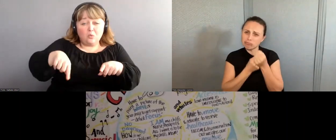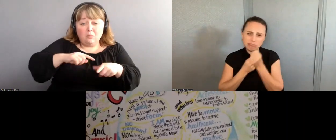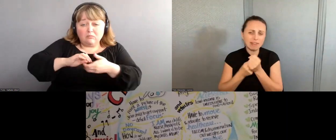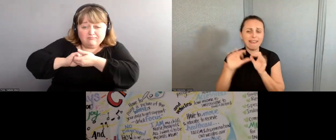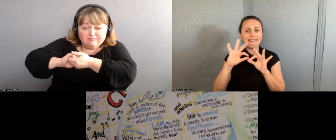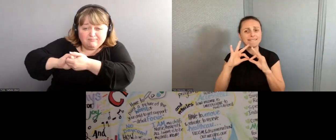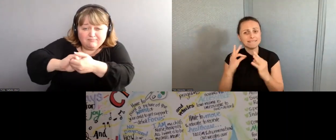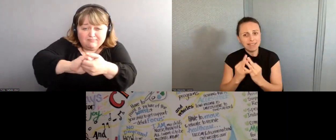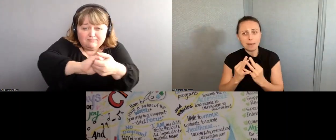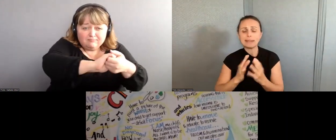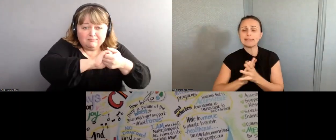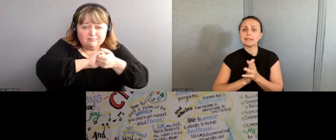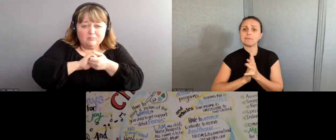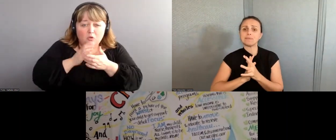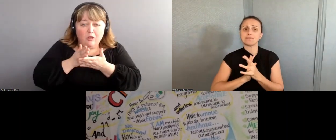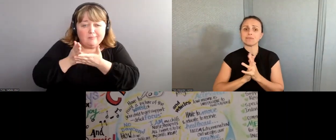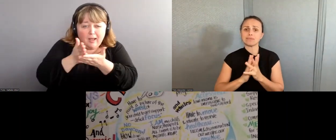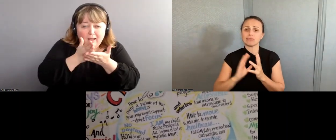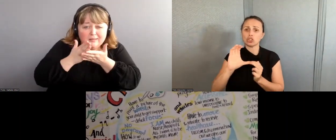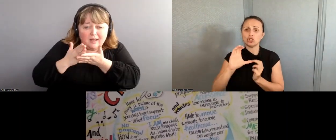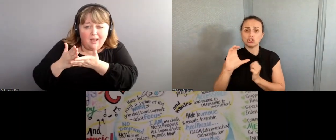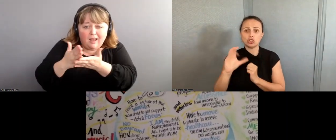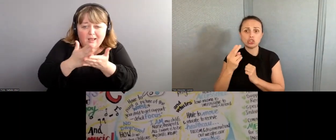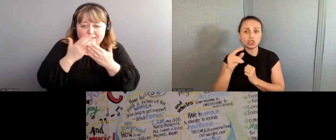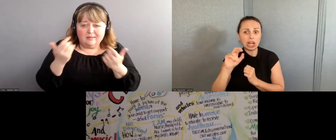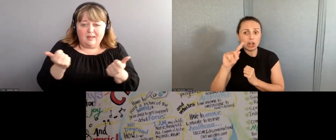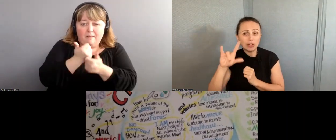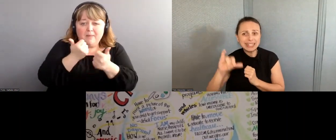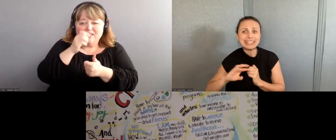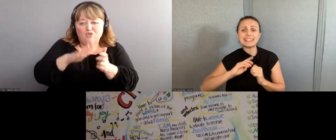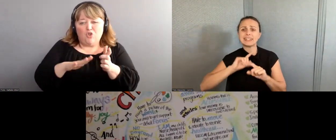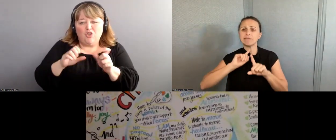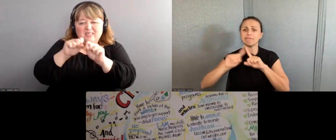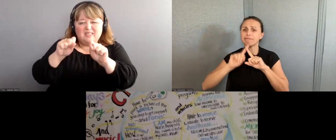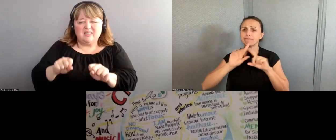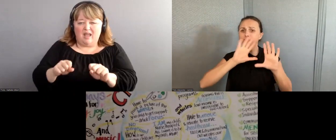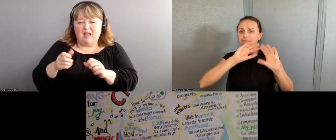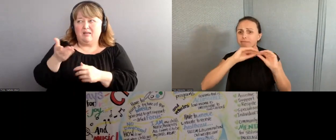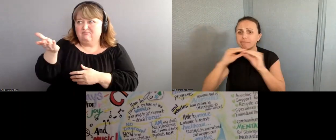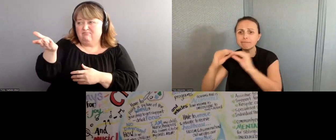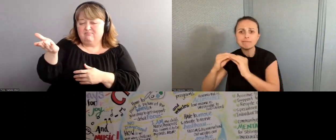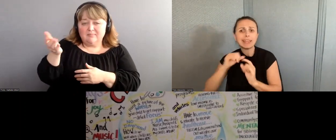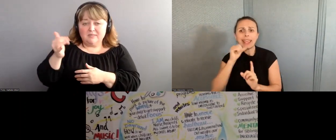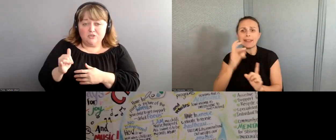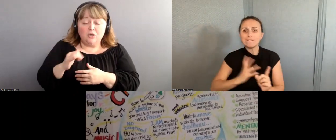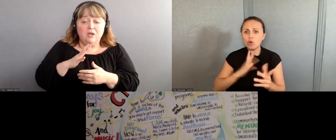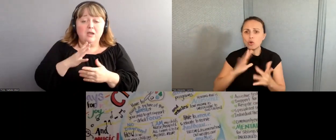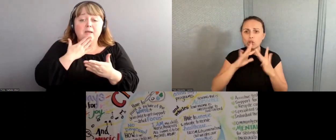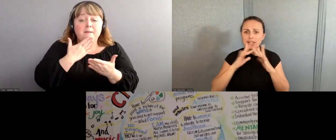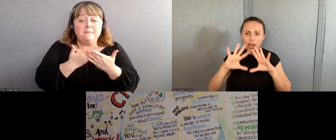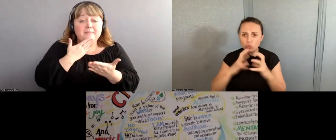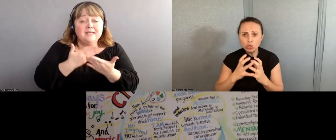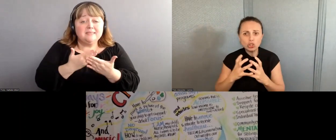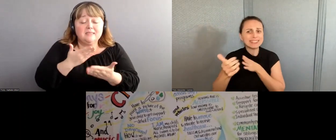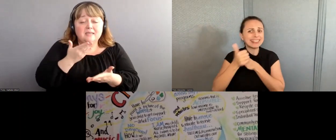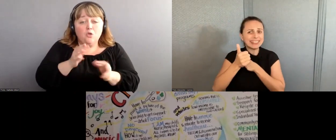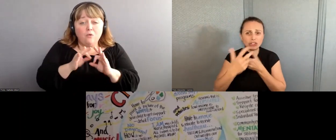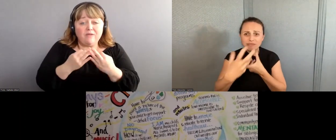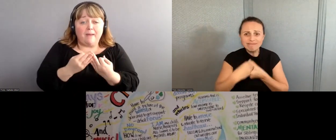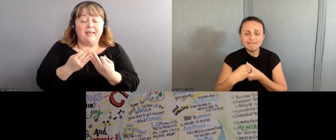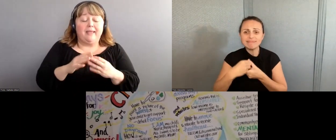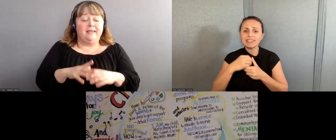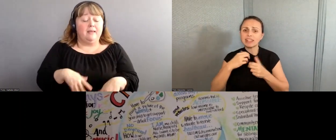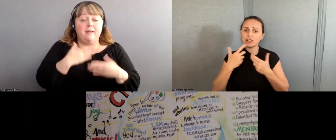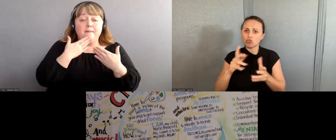family, and charities, and all these other kinds of informal networks and leadership come forward to